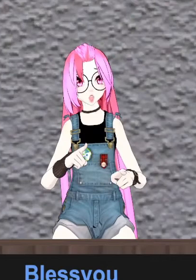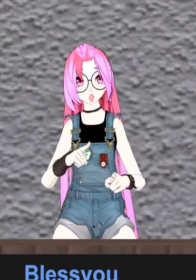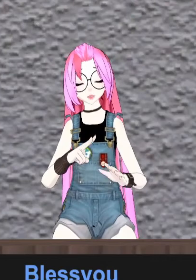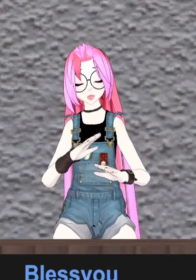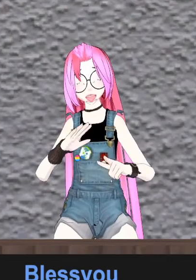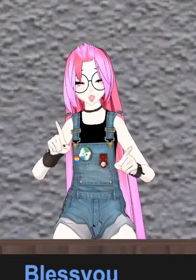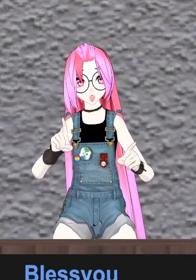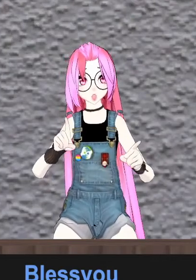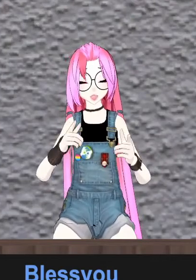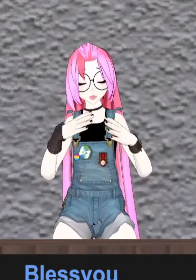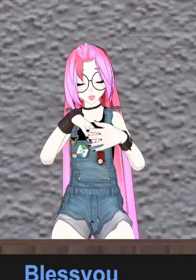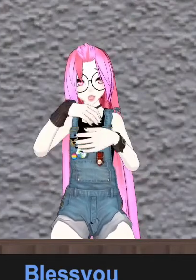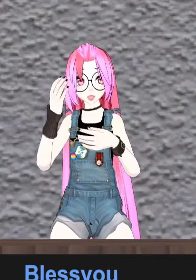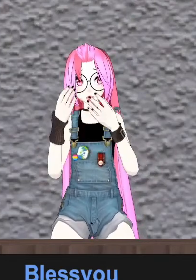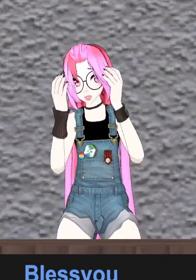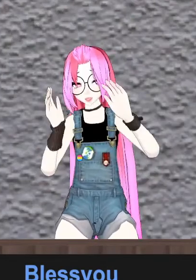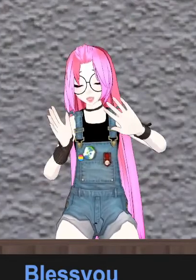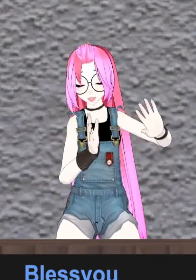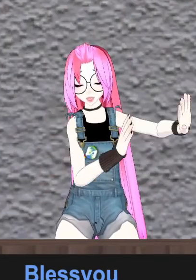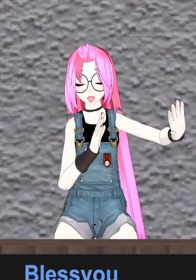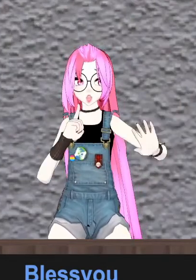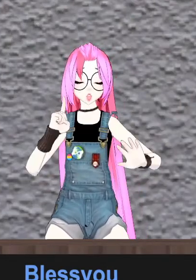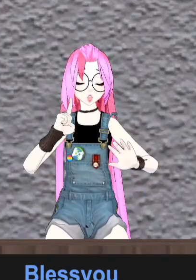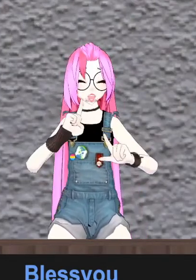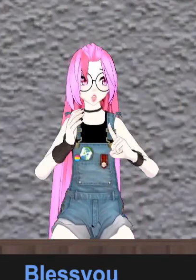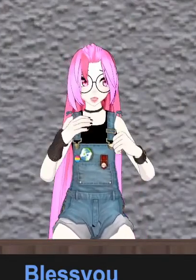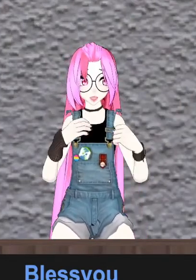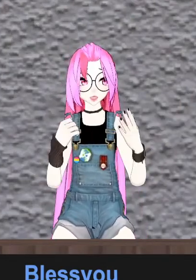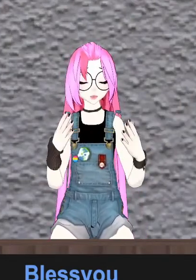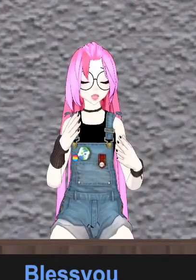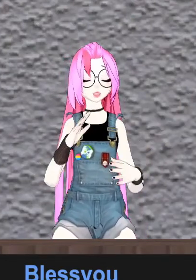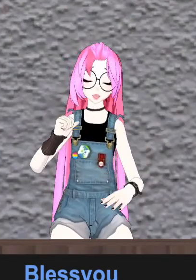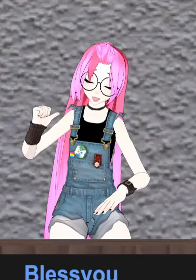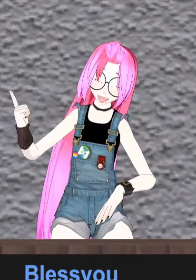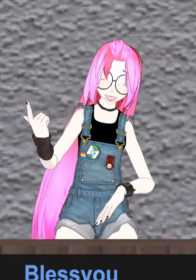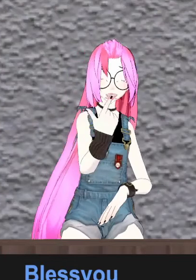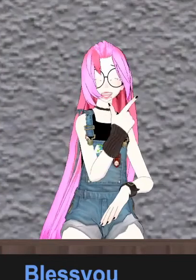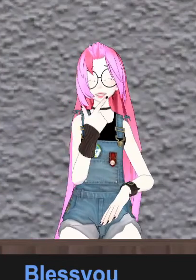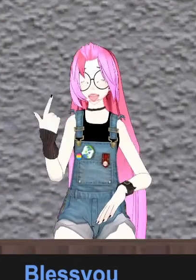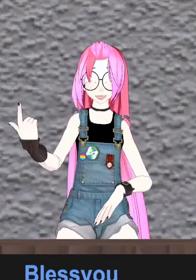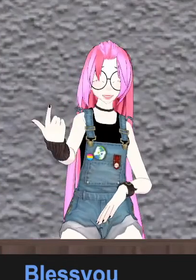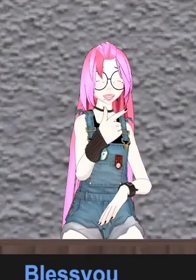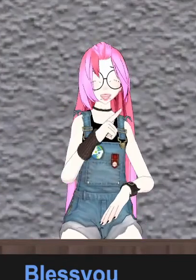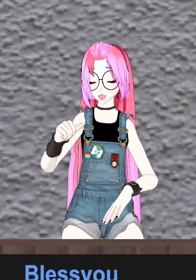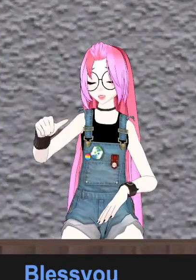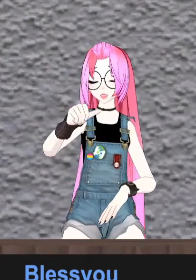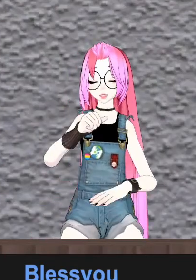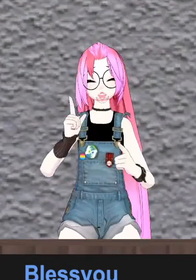interchangeably. But without a VR, just focusing on the deaf community as a whole, it's going to be the same for all of them. So you're not going